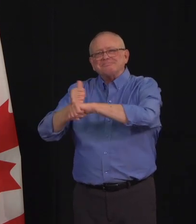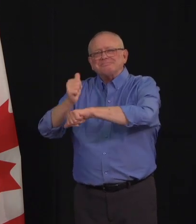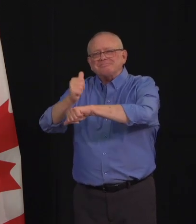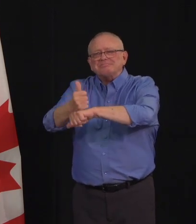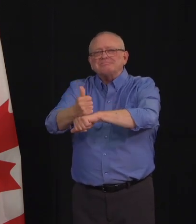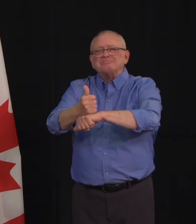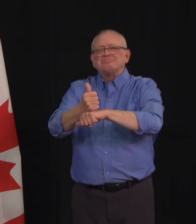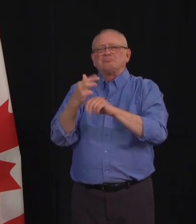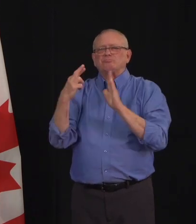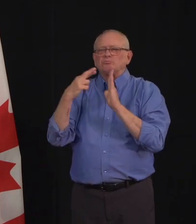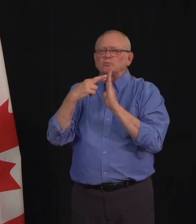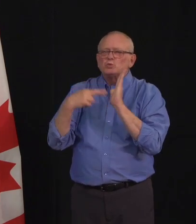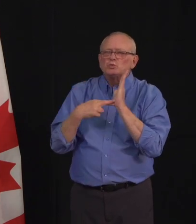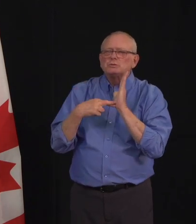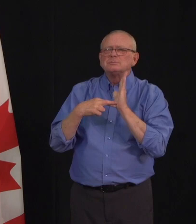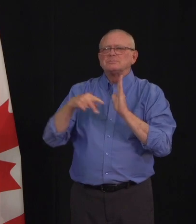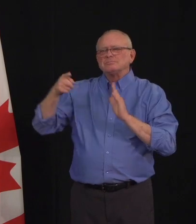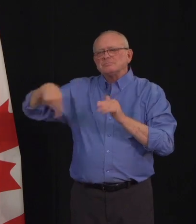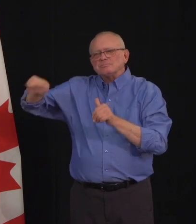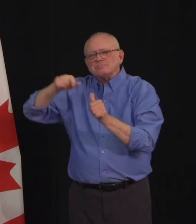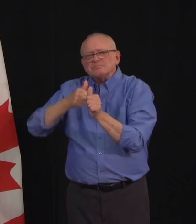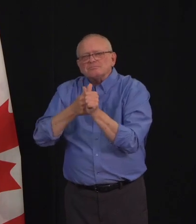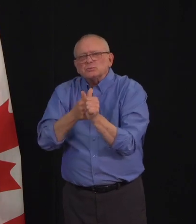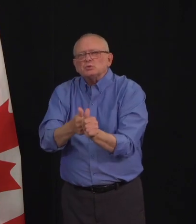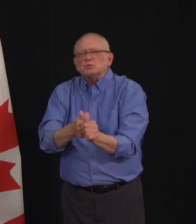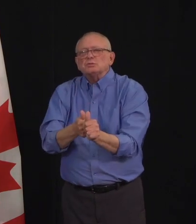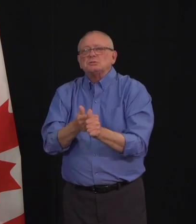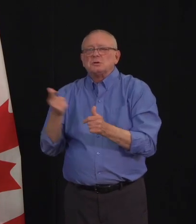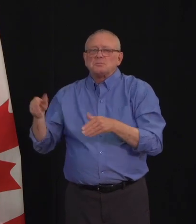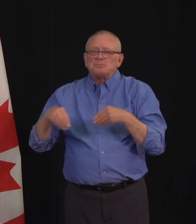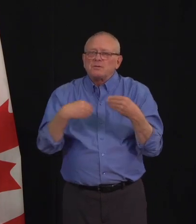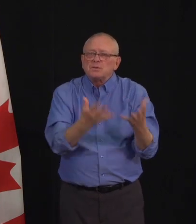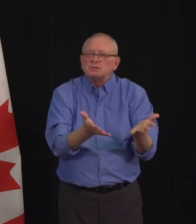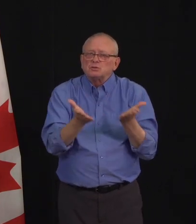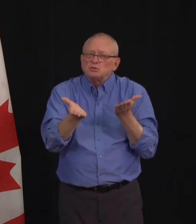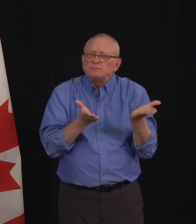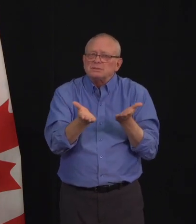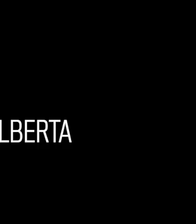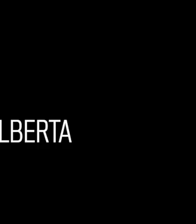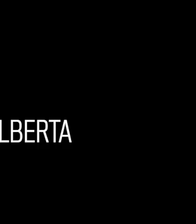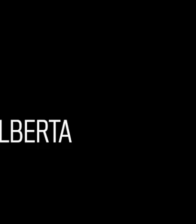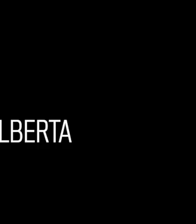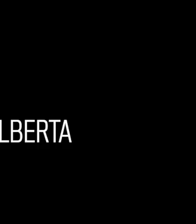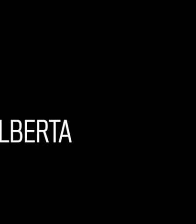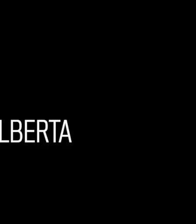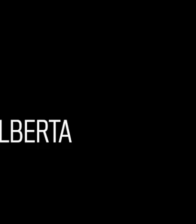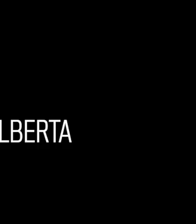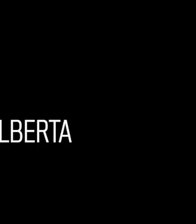activity, whatever services that are provided. We all need to pitch in and do this together.